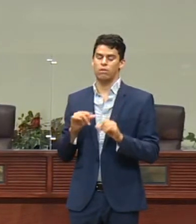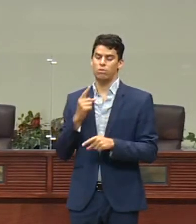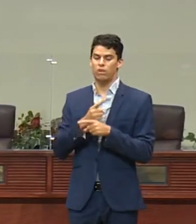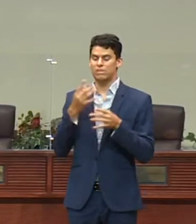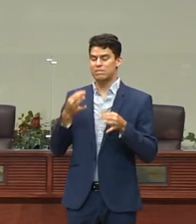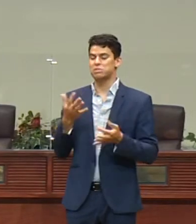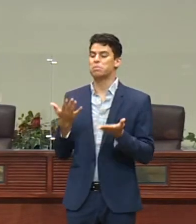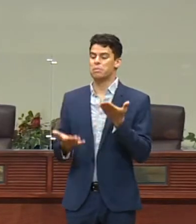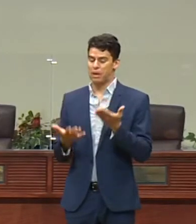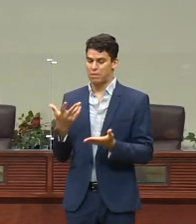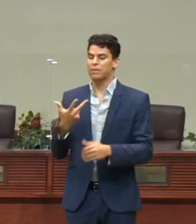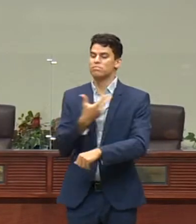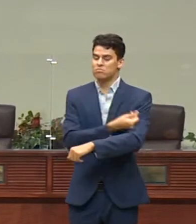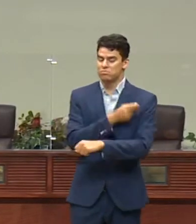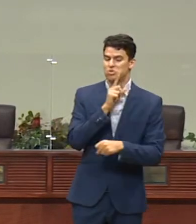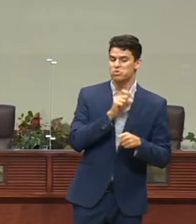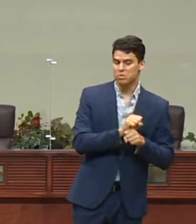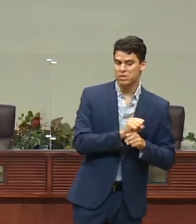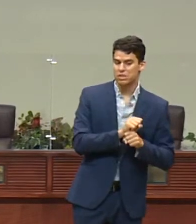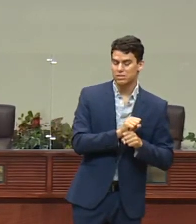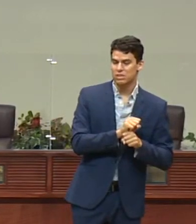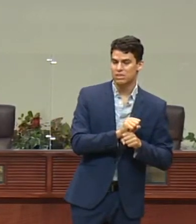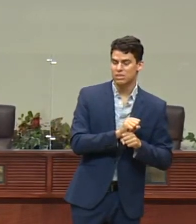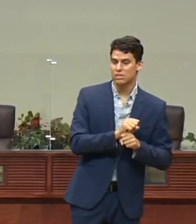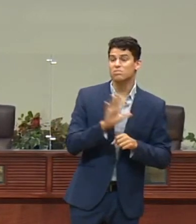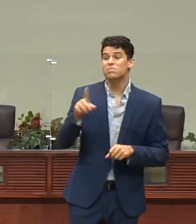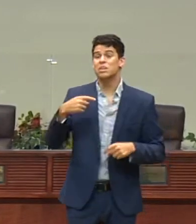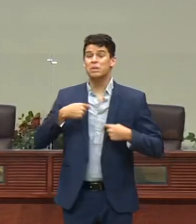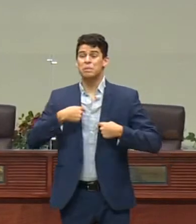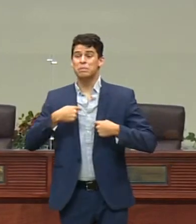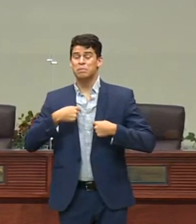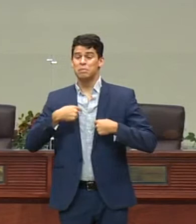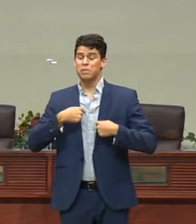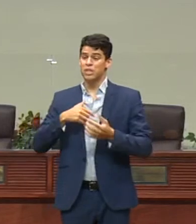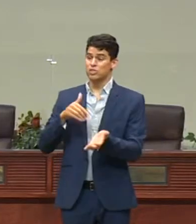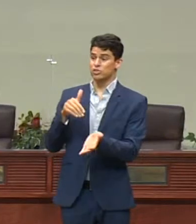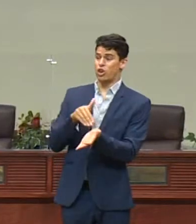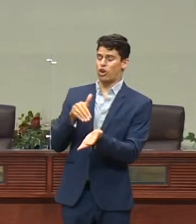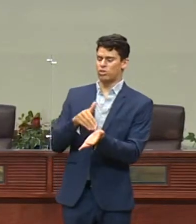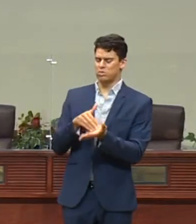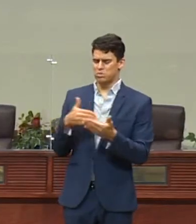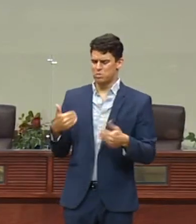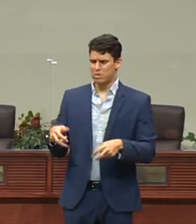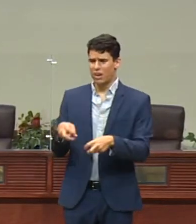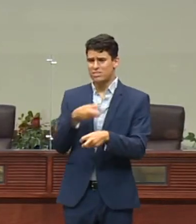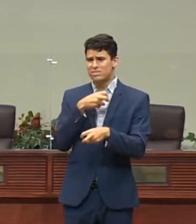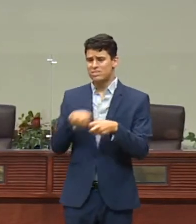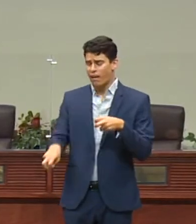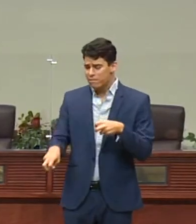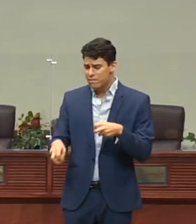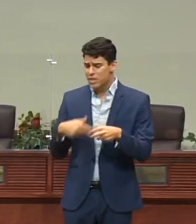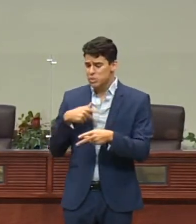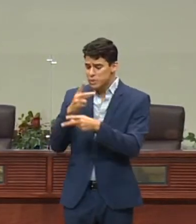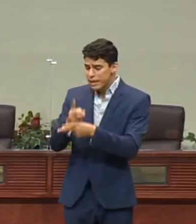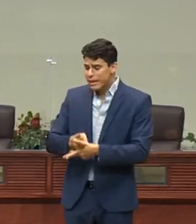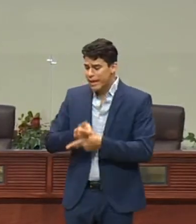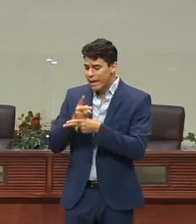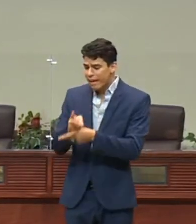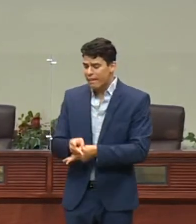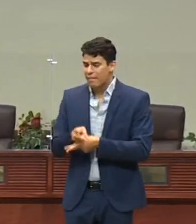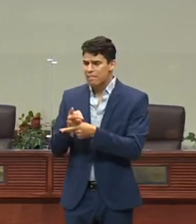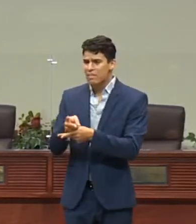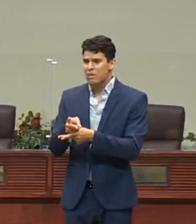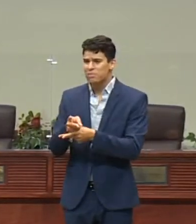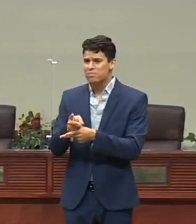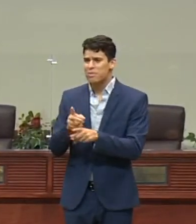the vaccine. And as a healthcare provider, it's very hard to be providing care and at the same time sensing